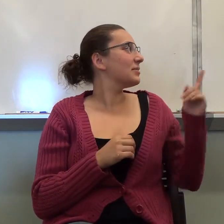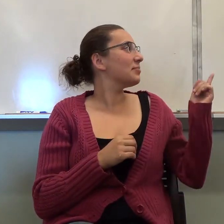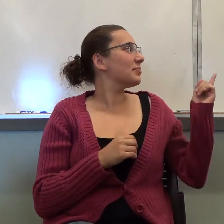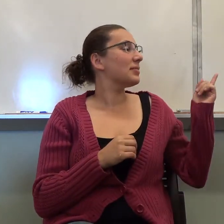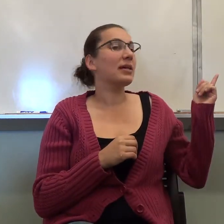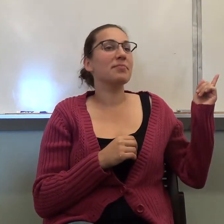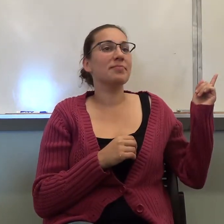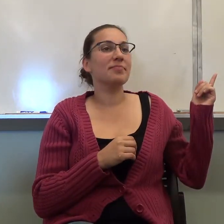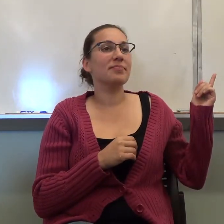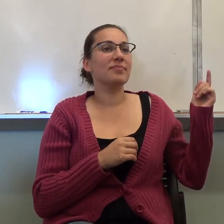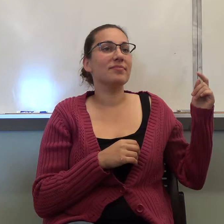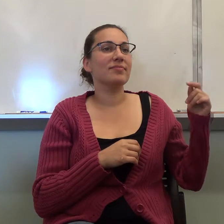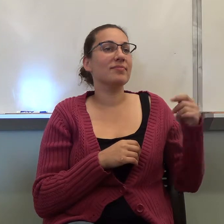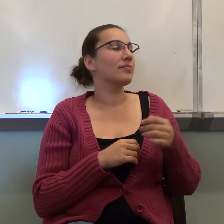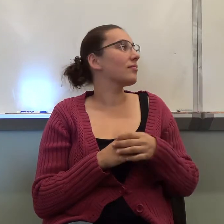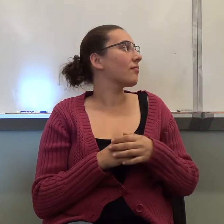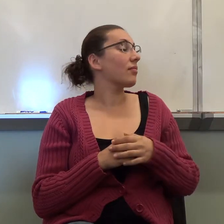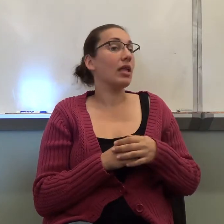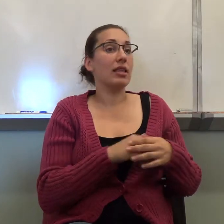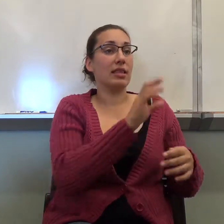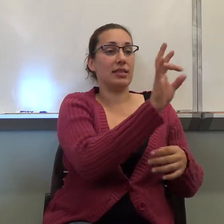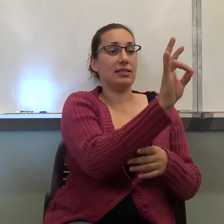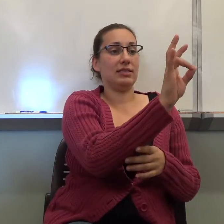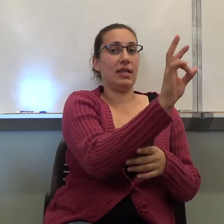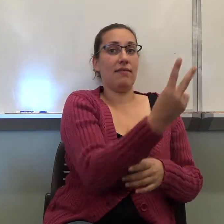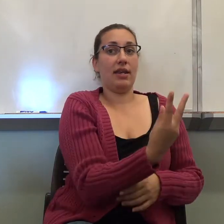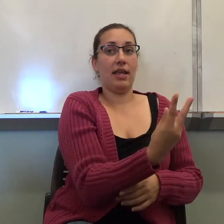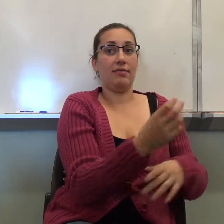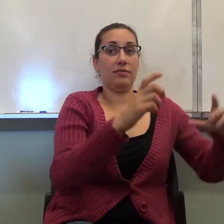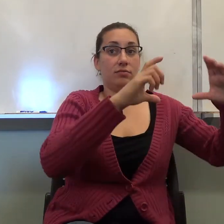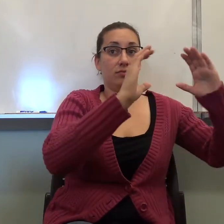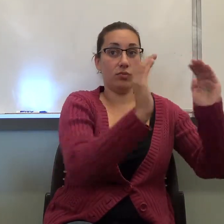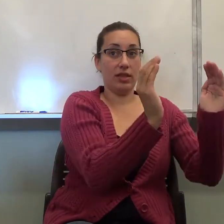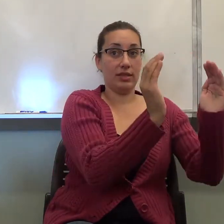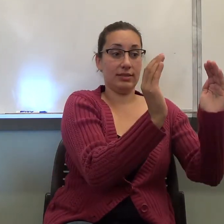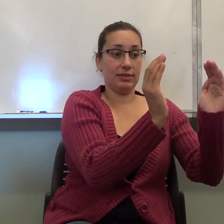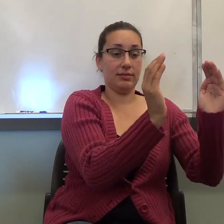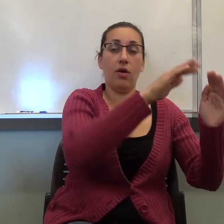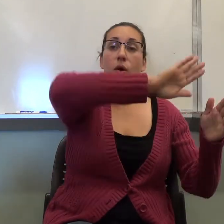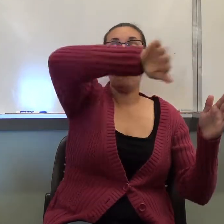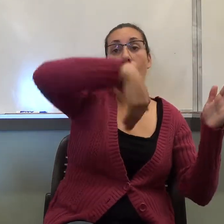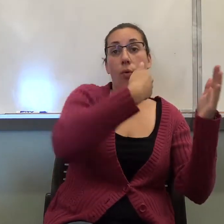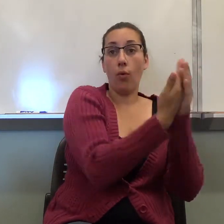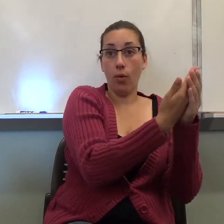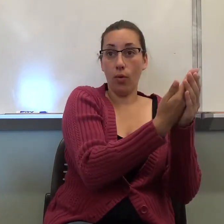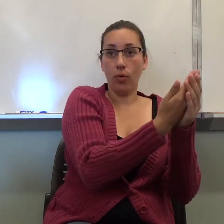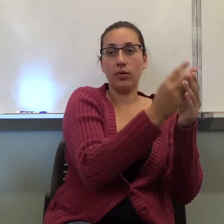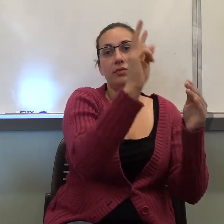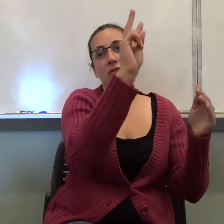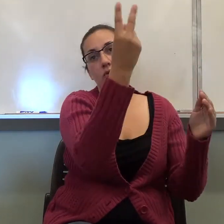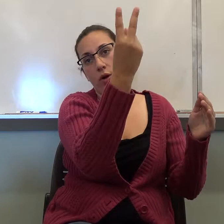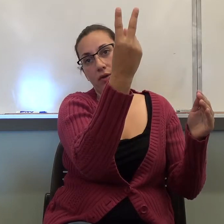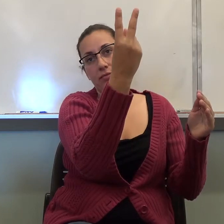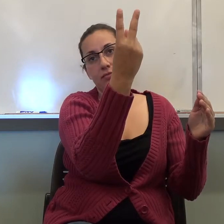put parentheses around the 7/2, the entire thing is going to be squared. If I did this, look what happens if you don't do